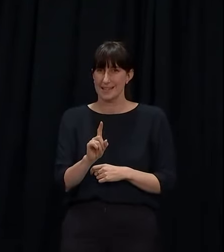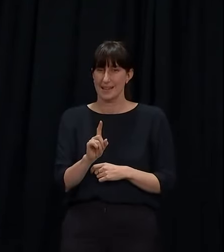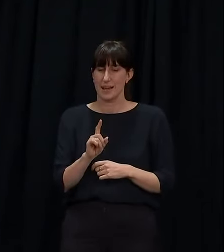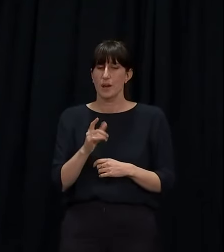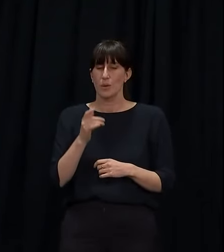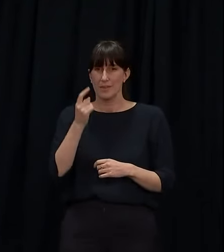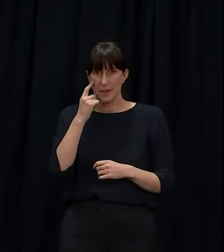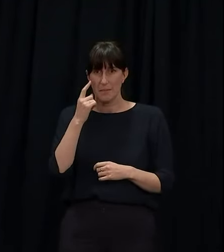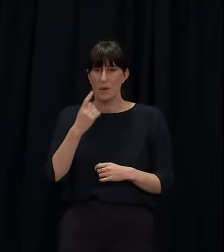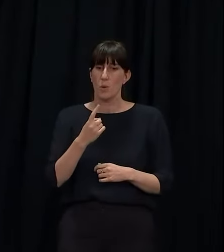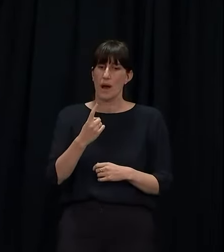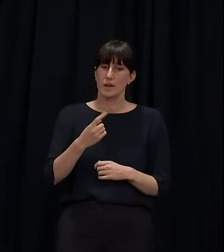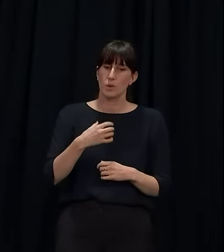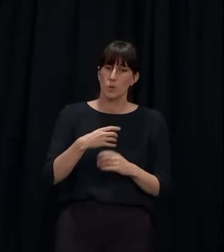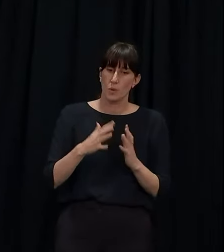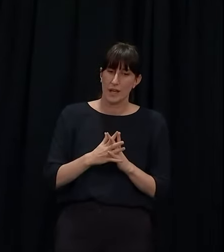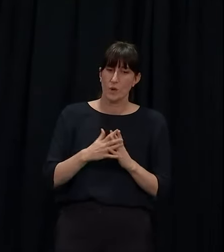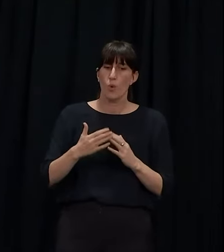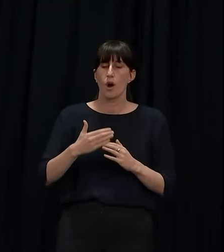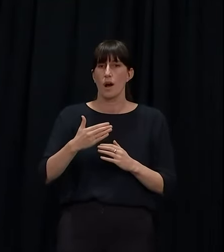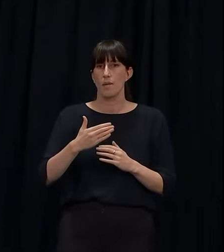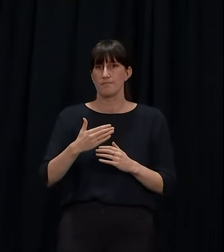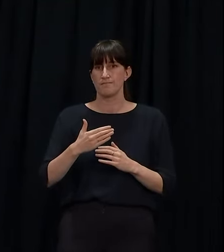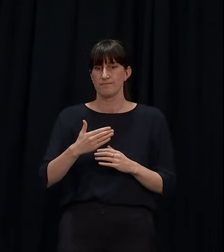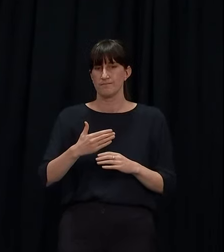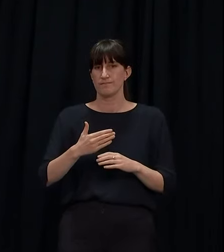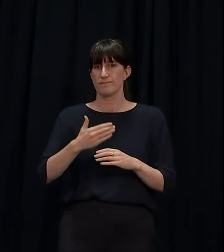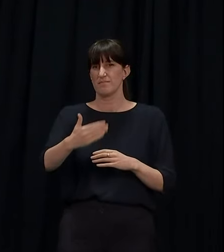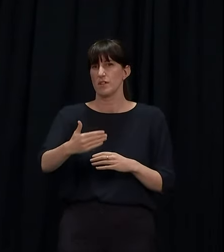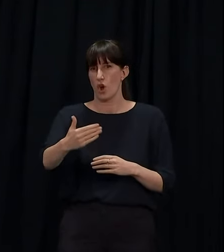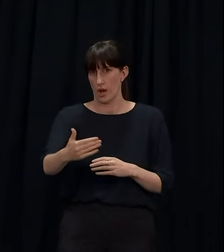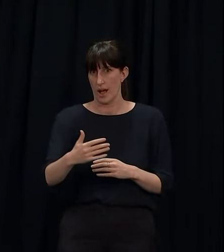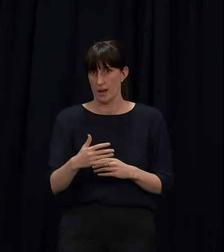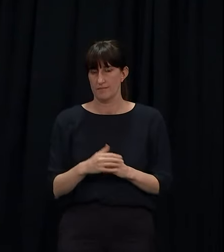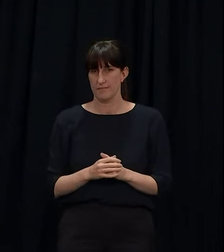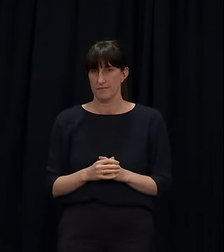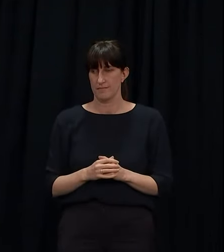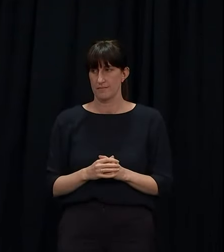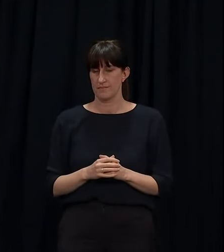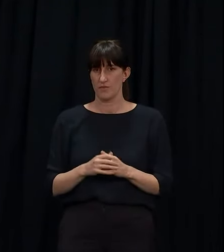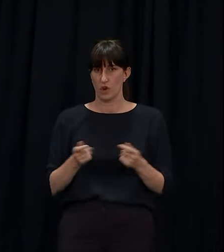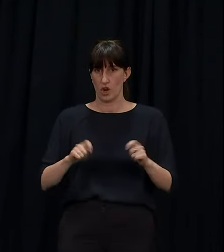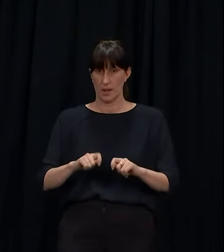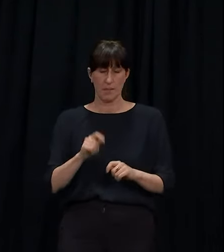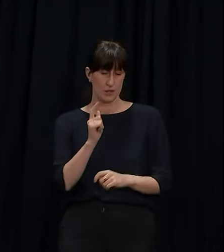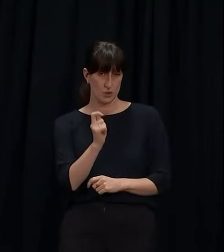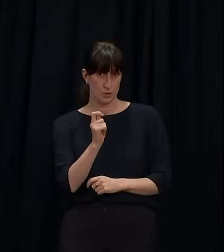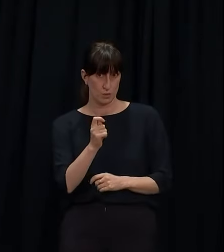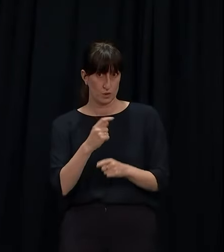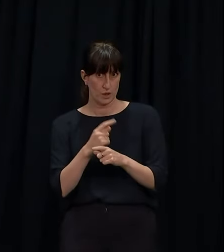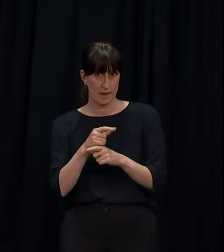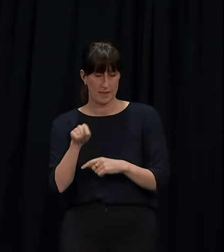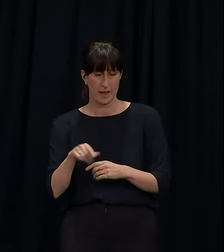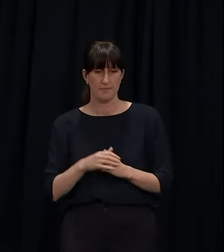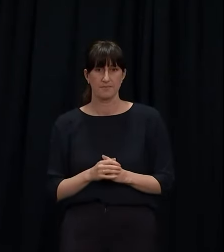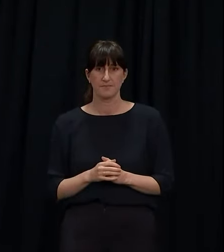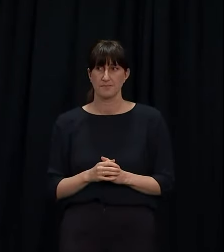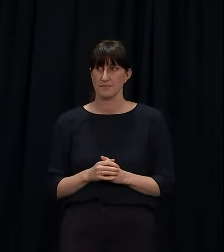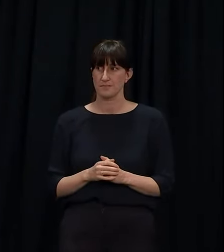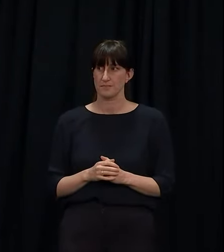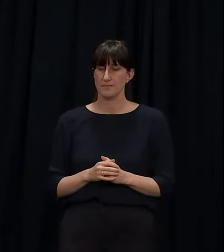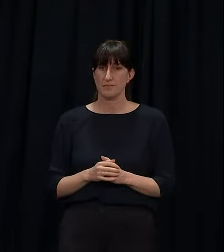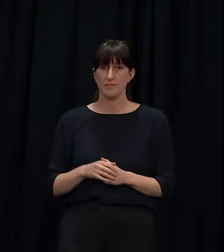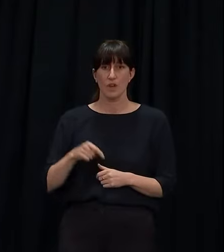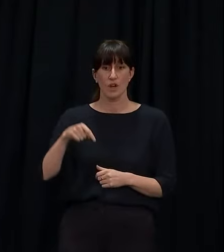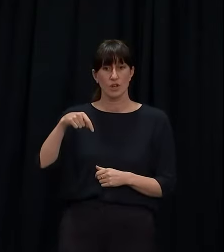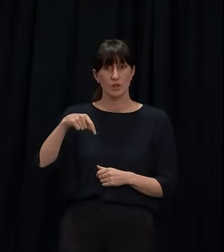or more prior for a time to come. I'll speak a bit more on that in a moment. First, while we can't give you a lot of detail about